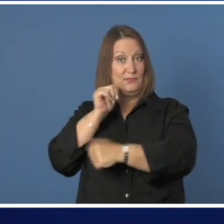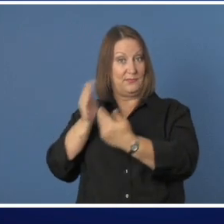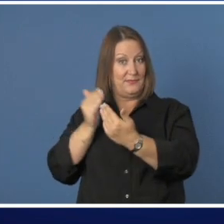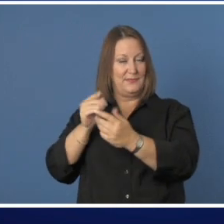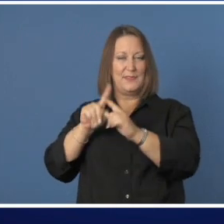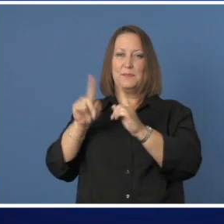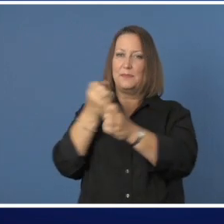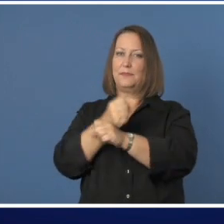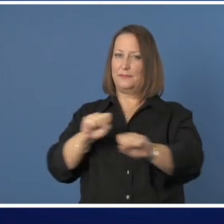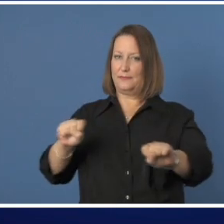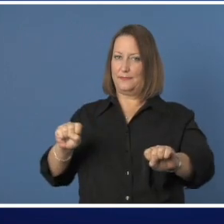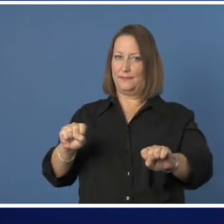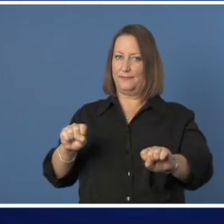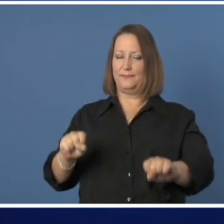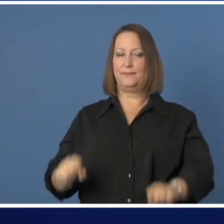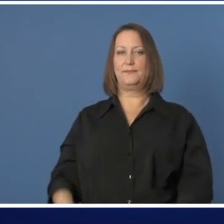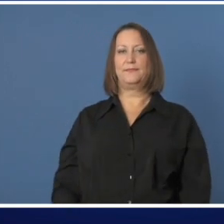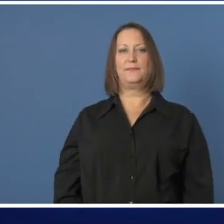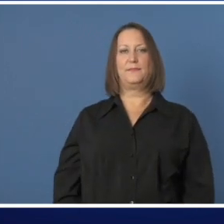needs.